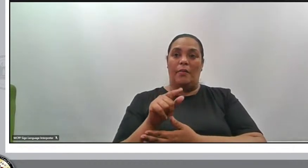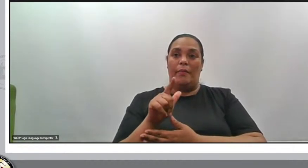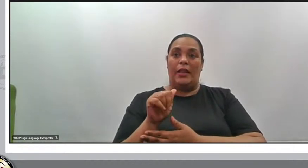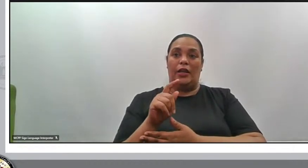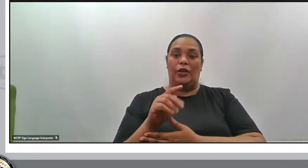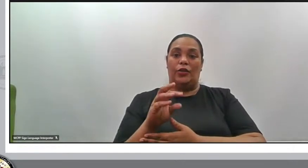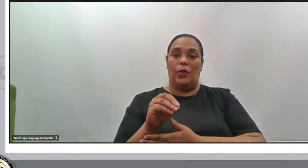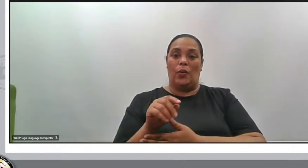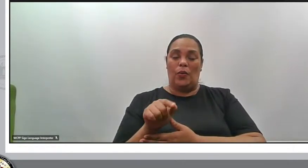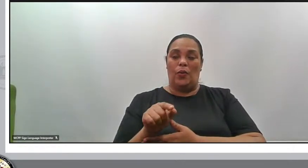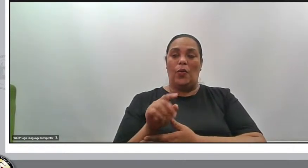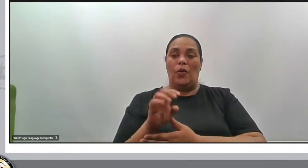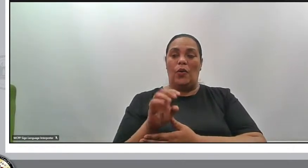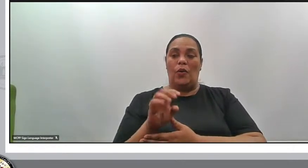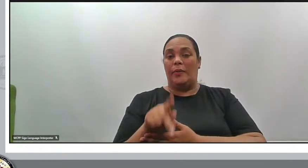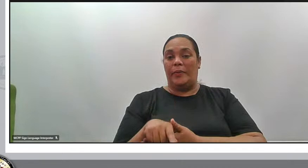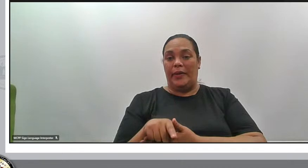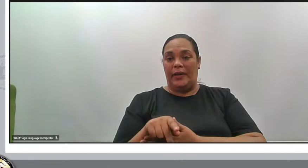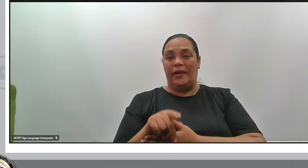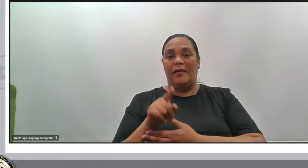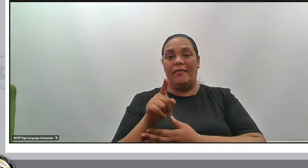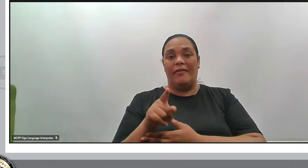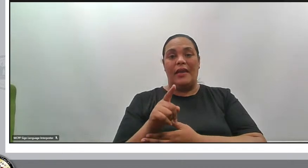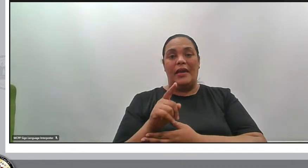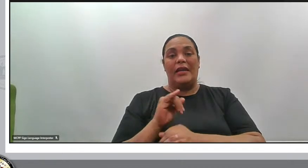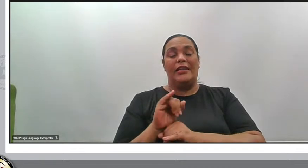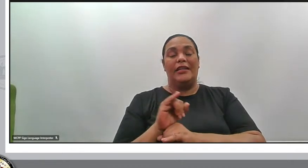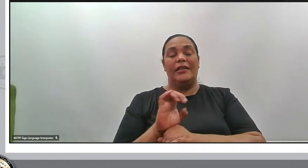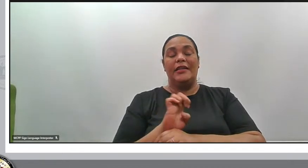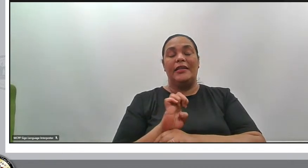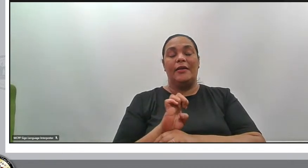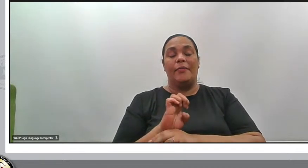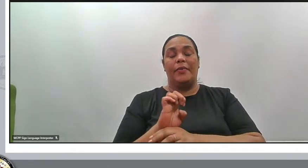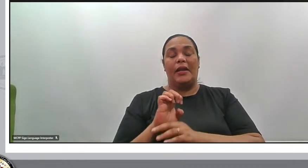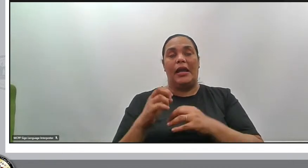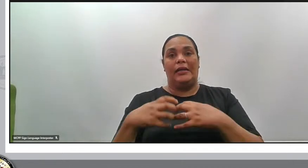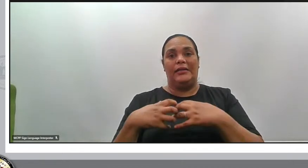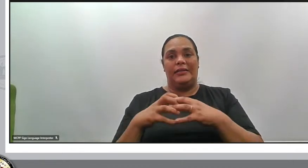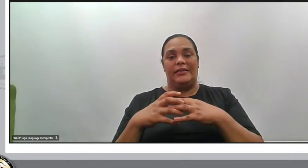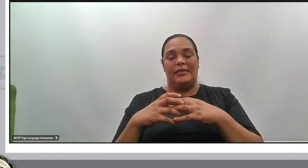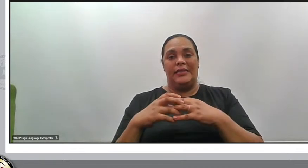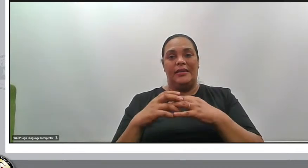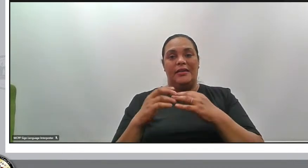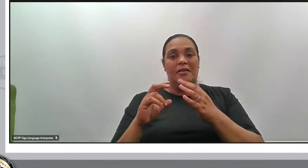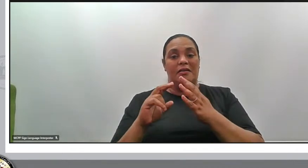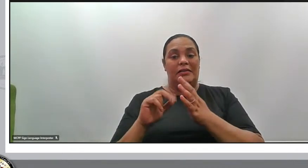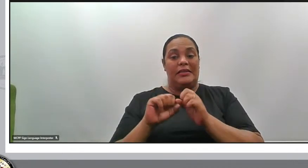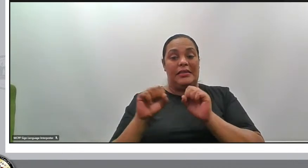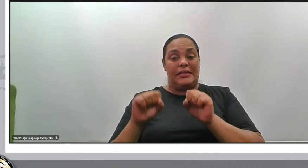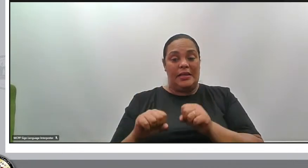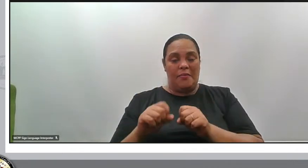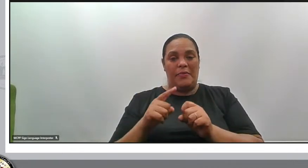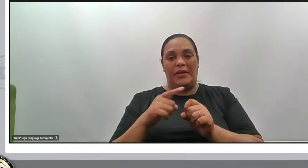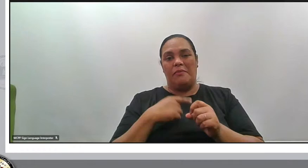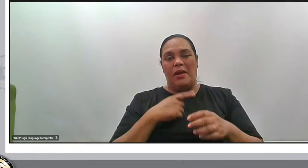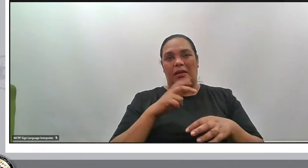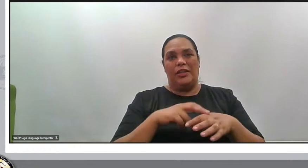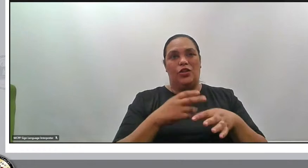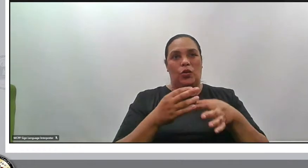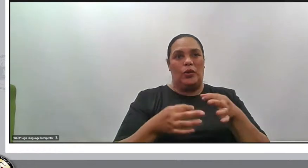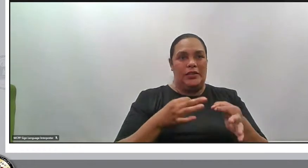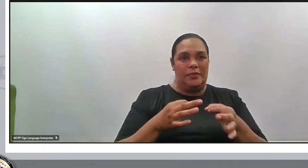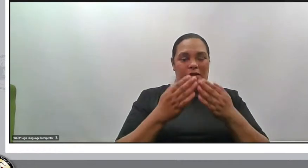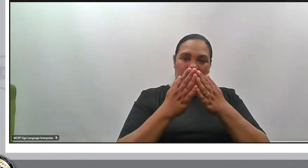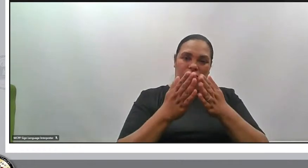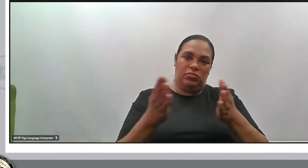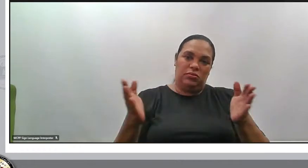to the ERP, the Enterprise Resource Planning System. The Honourable Plato asked that I explain it broadly